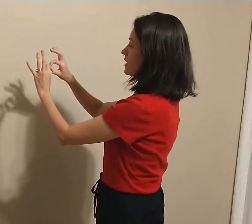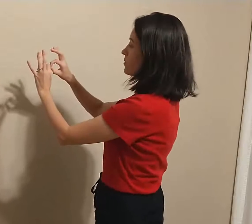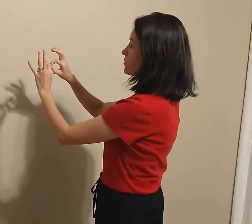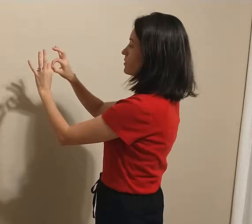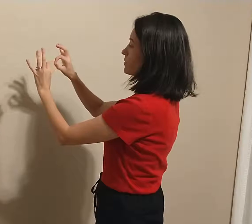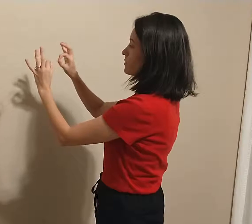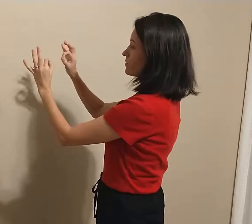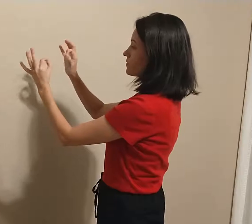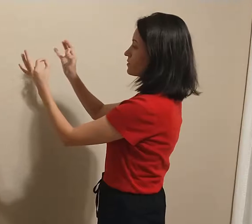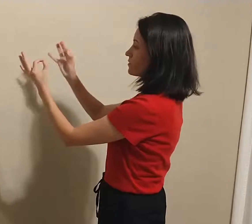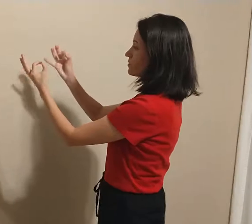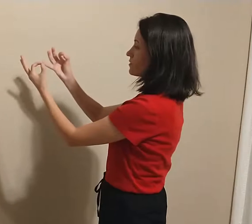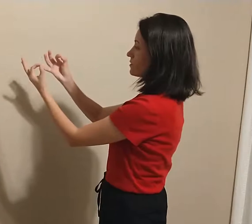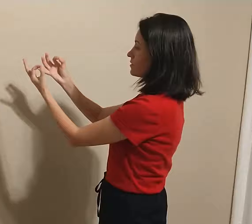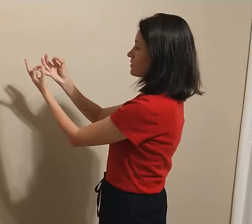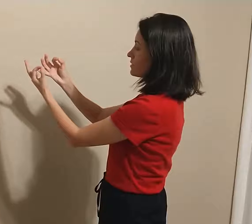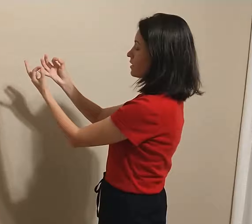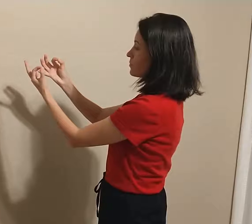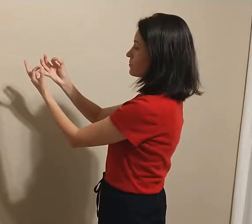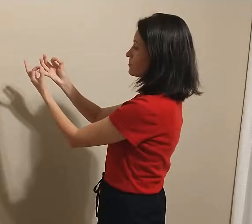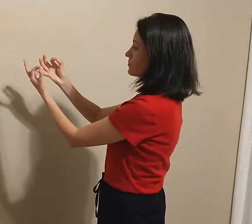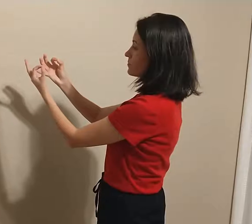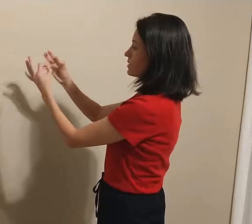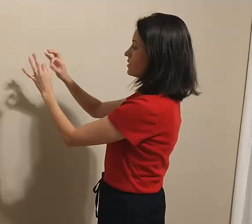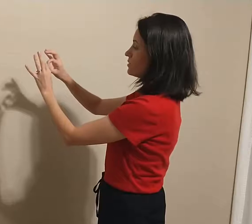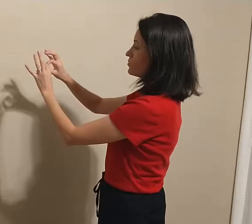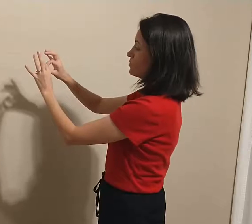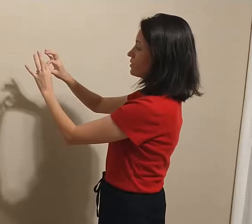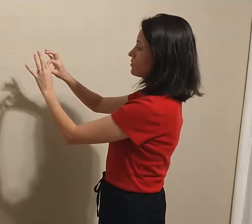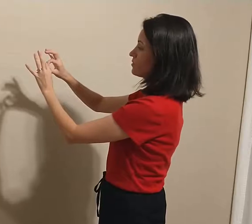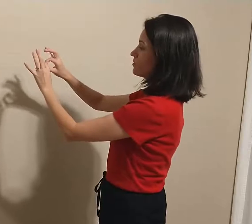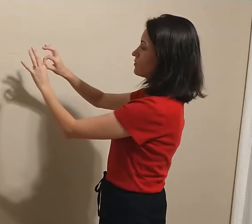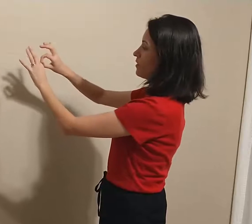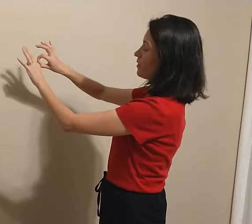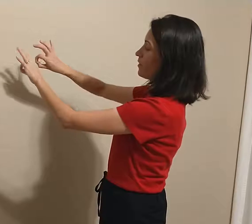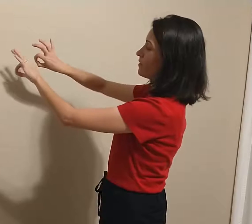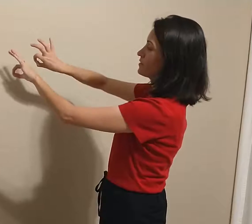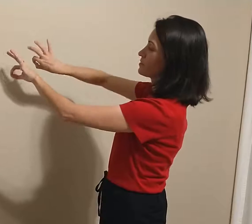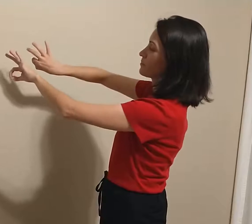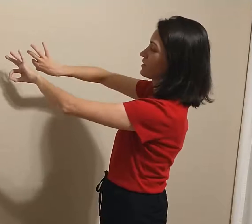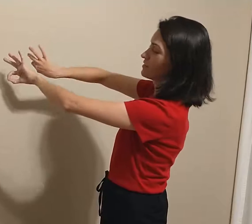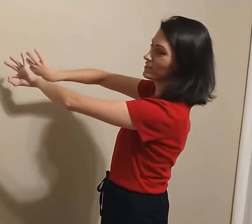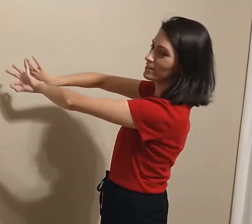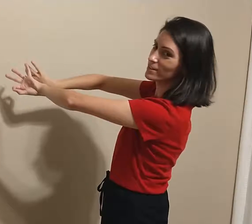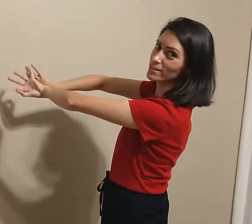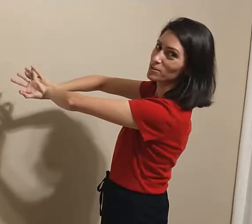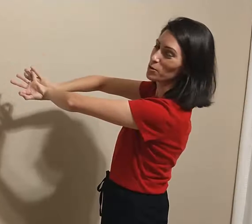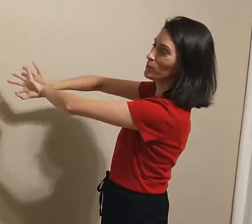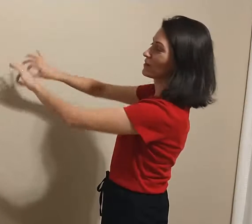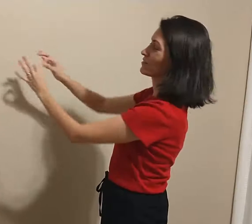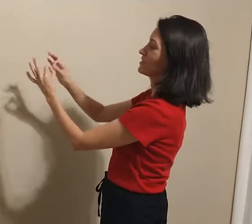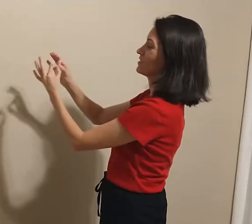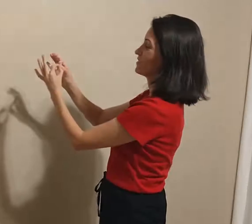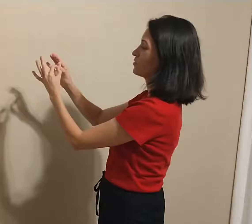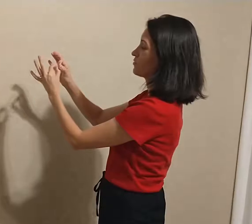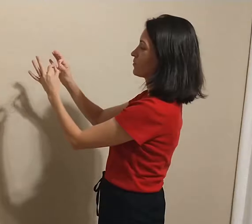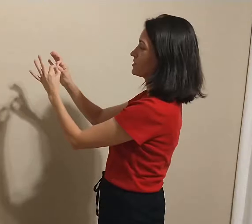tap, tap. Do not go this way. Don't go backwards. Go forwards.